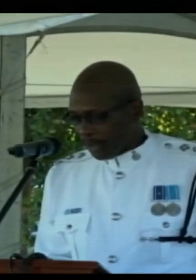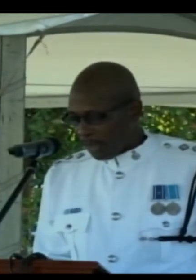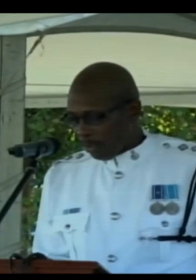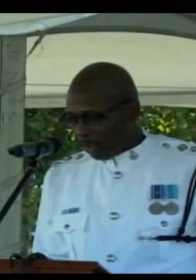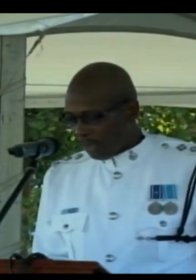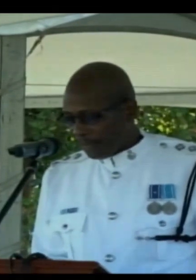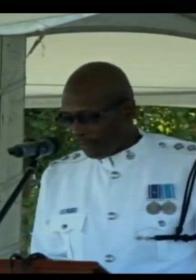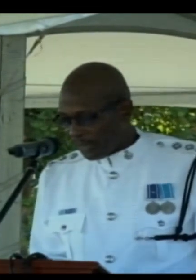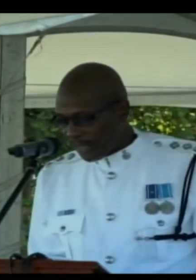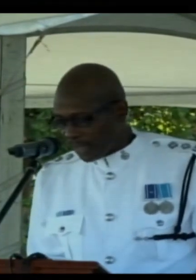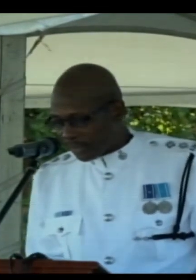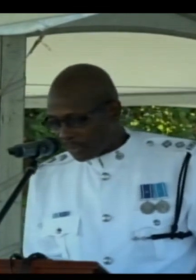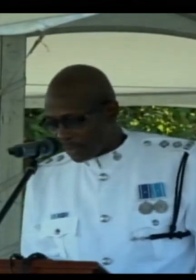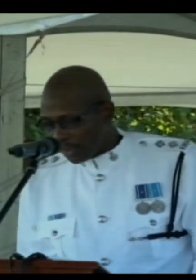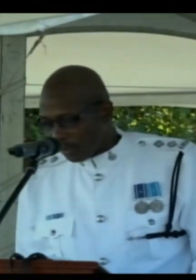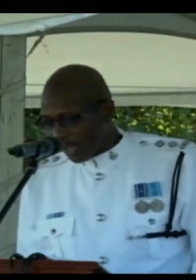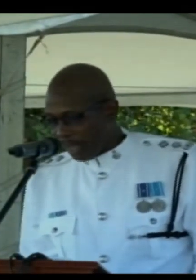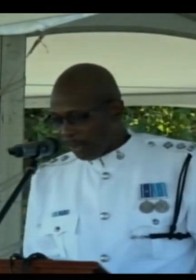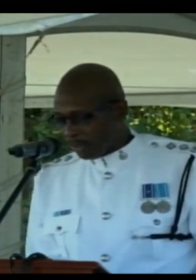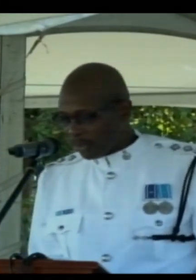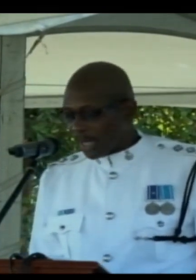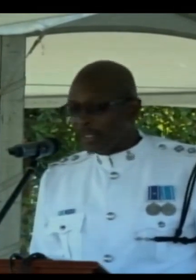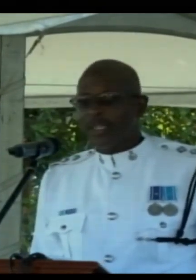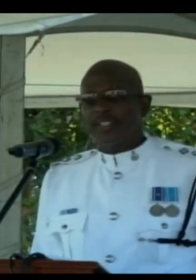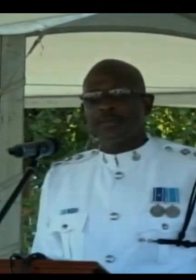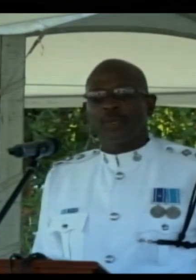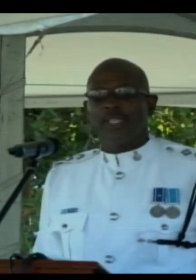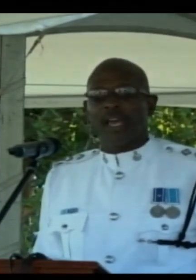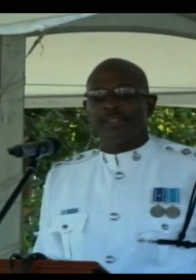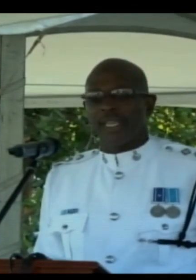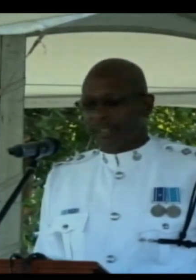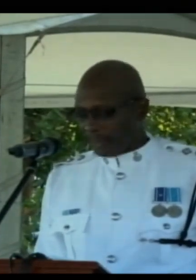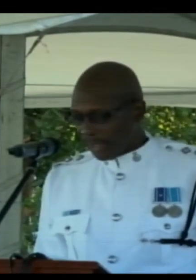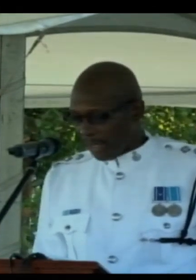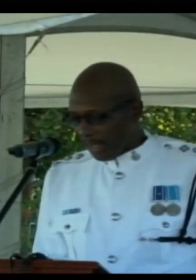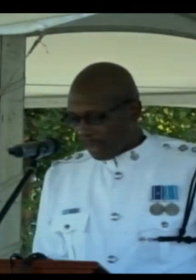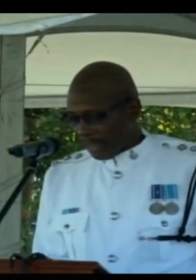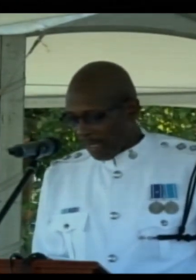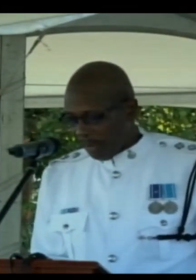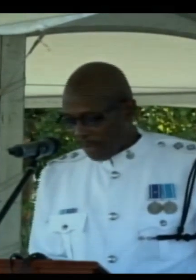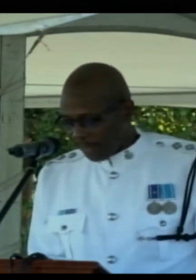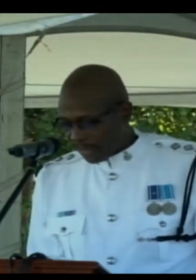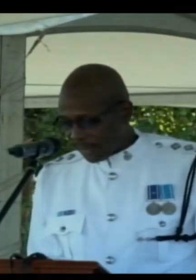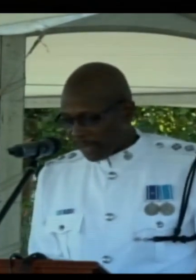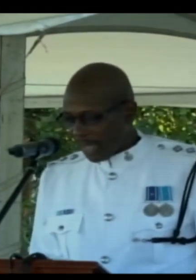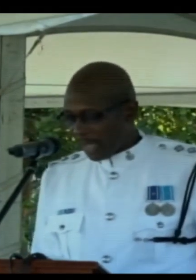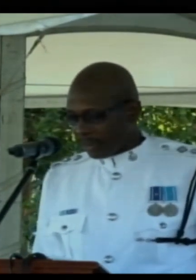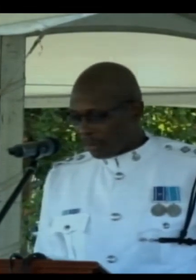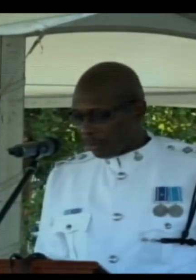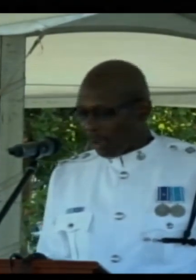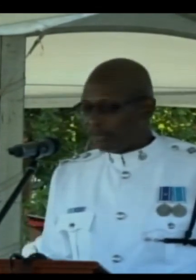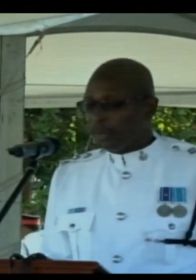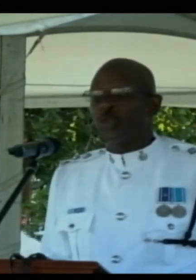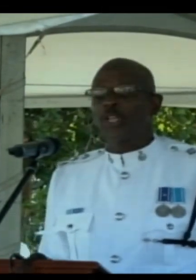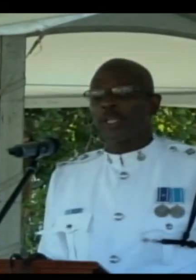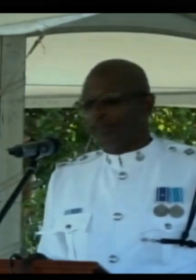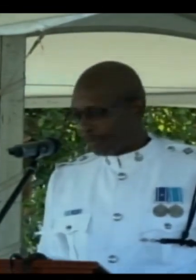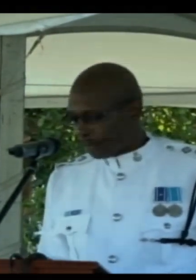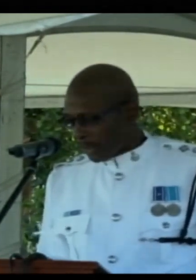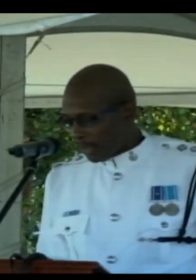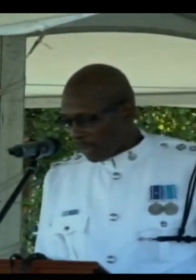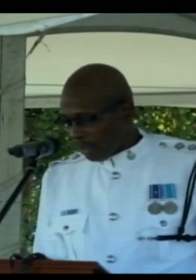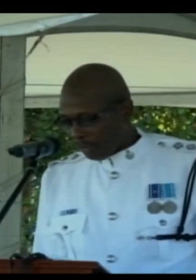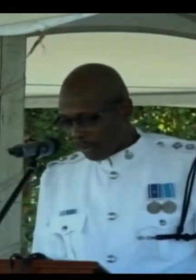Unfortunately, only 56 were able to successfully navigate the labyrinth and